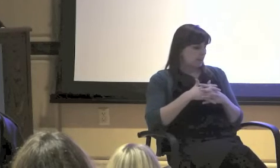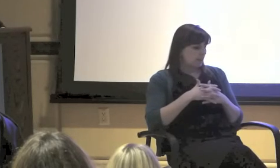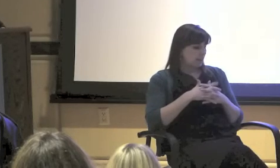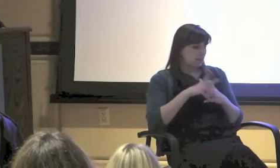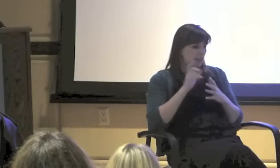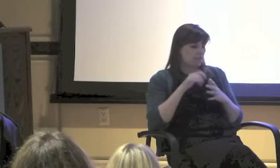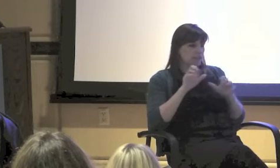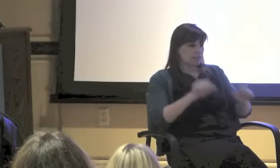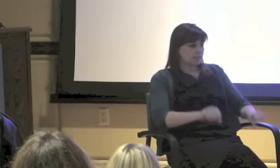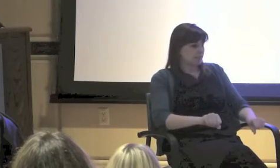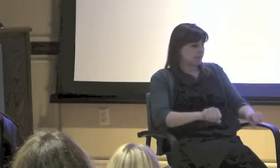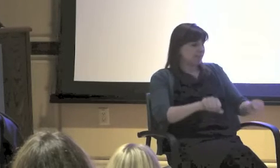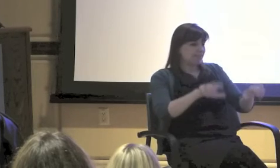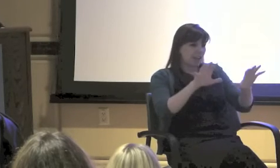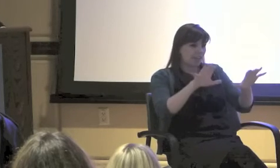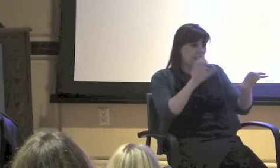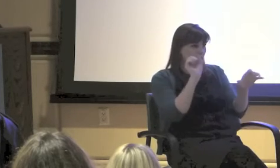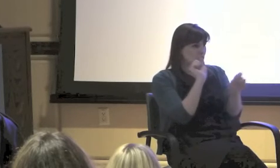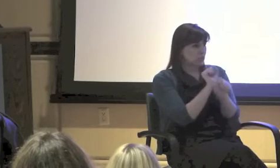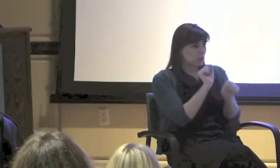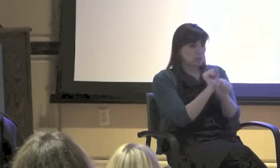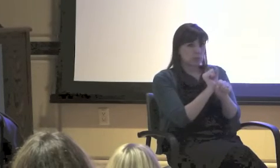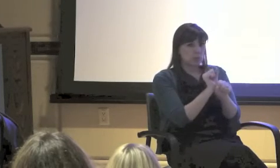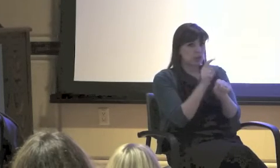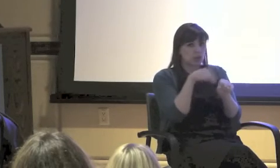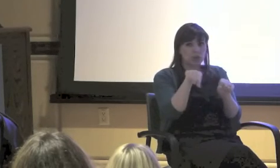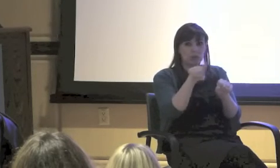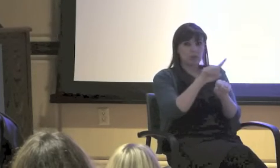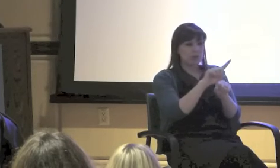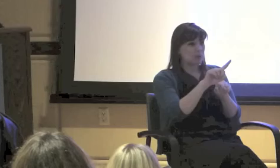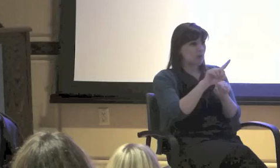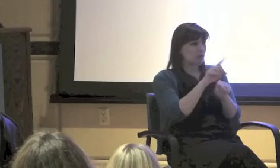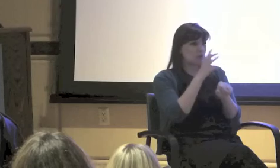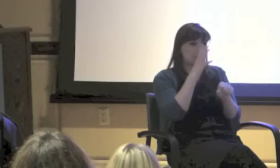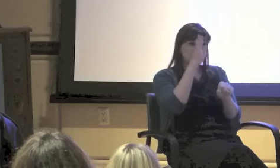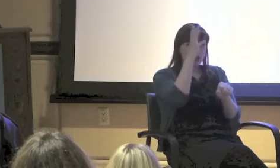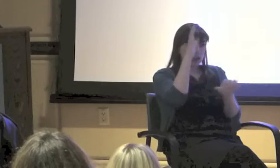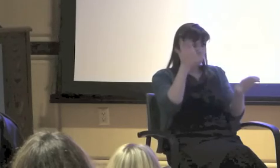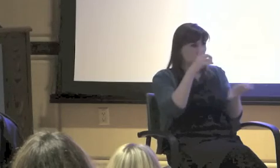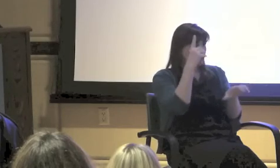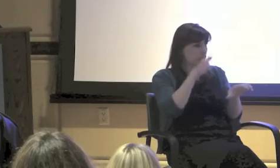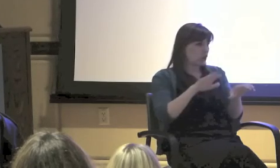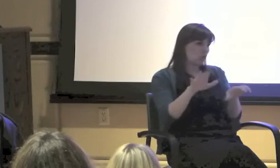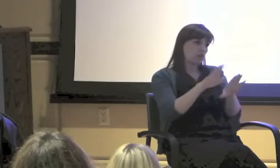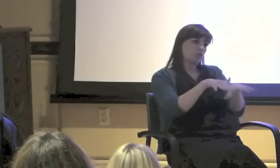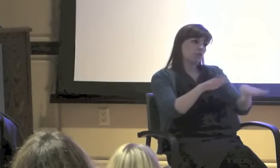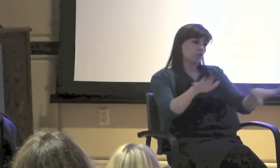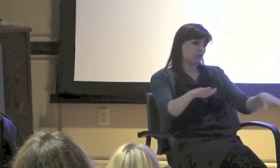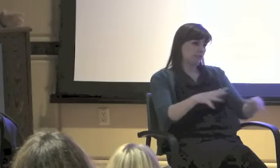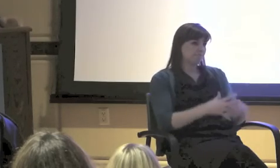the sacrifices and the work that all of you as parents do for your children.